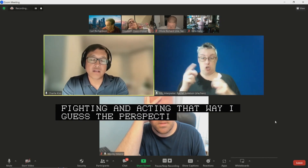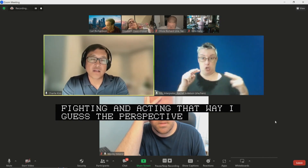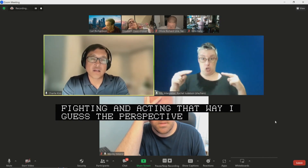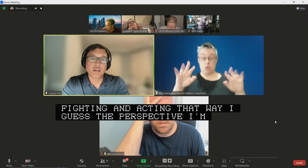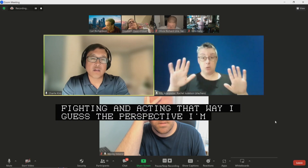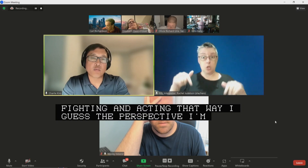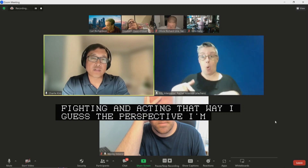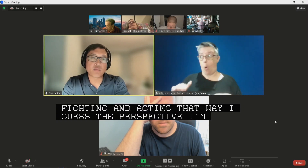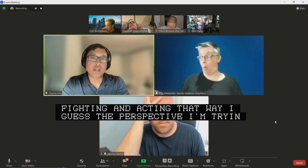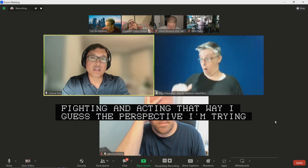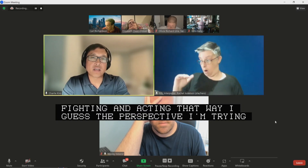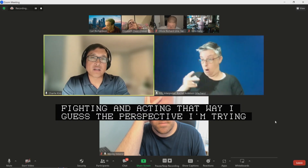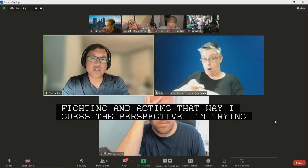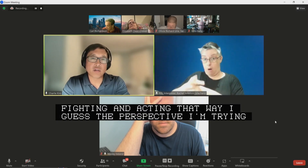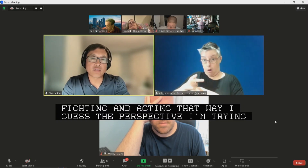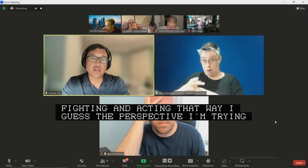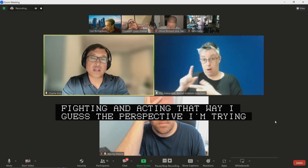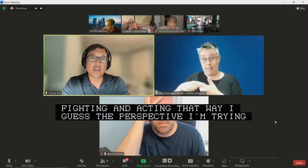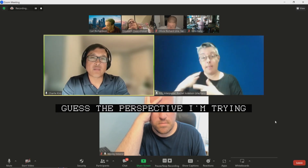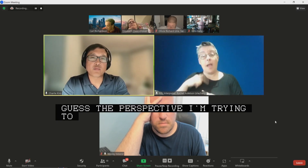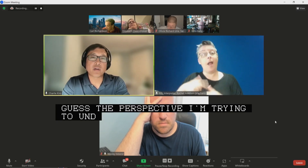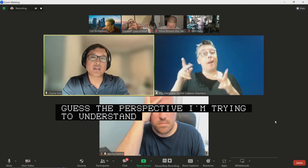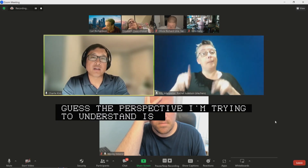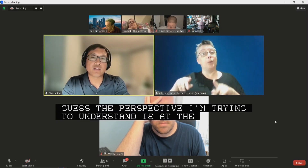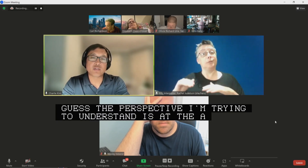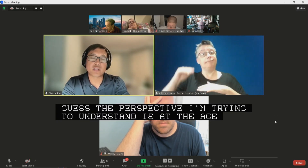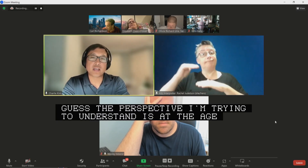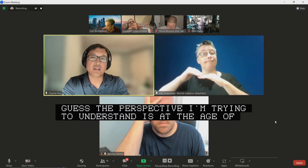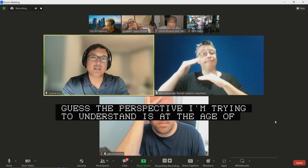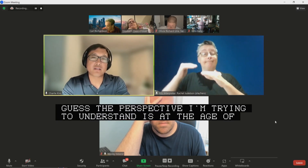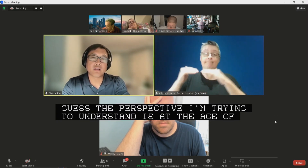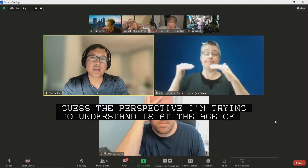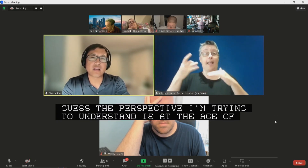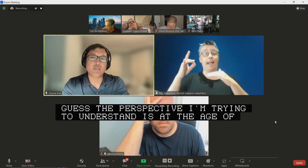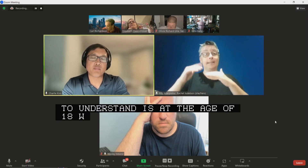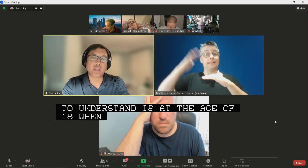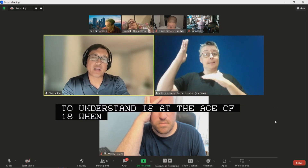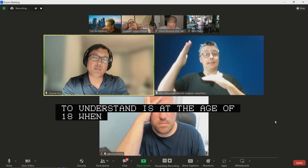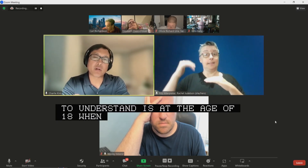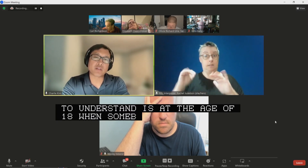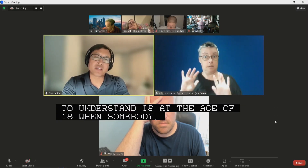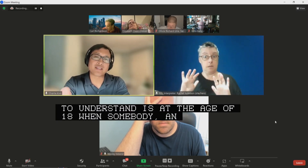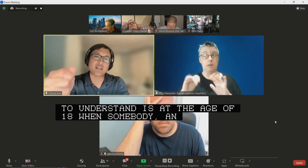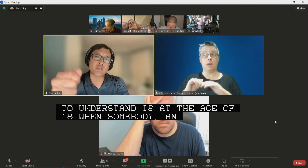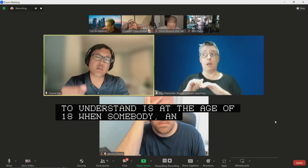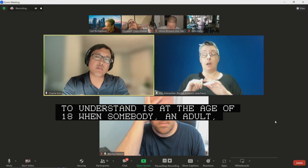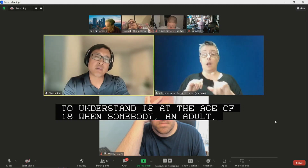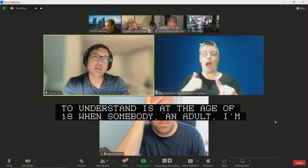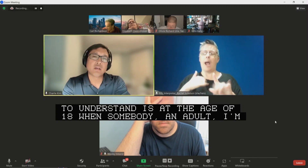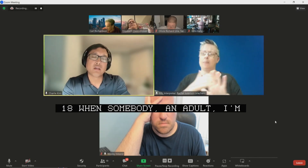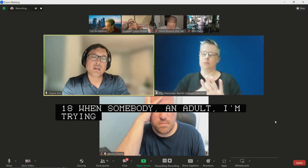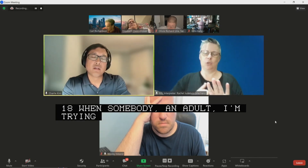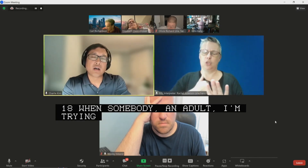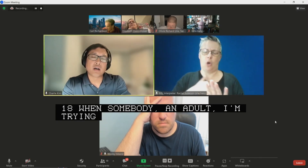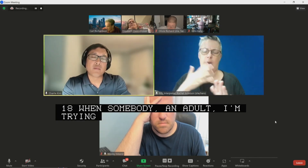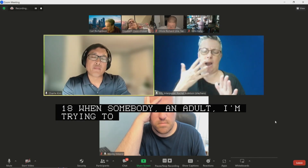18, you know, when somebody's an adult, and I'm trying to understand, and I apologize that I don't,